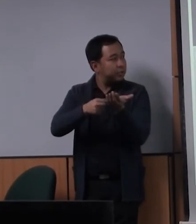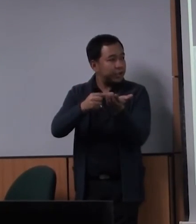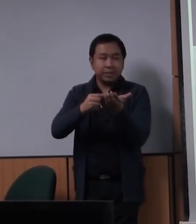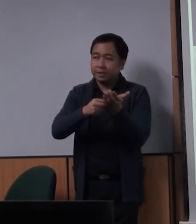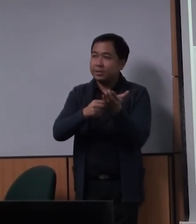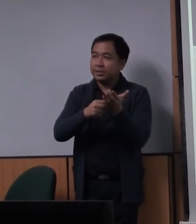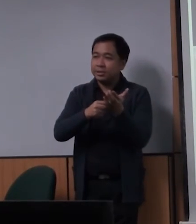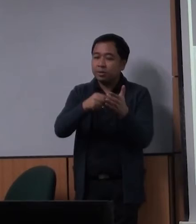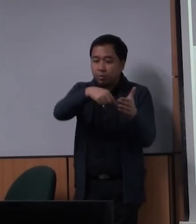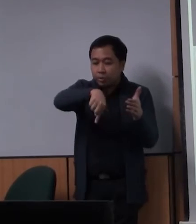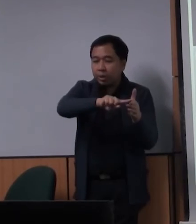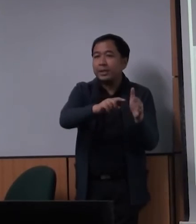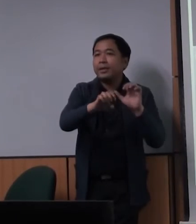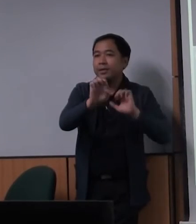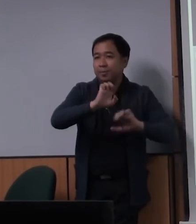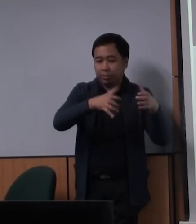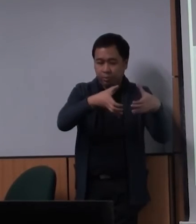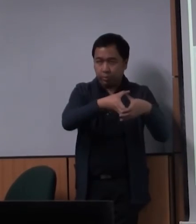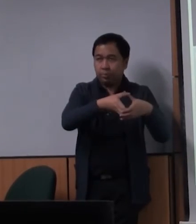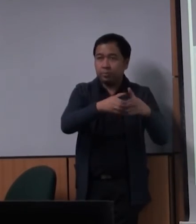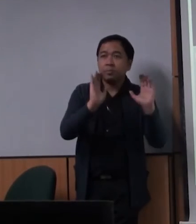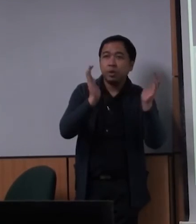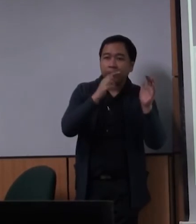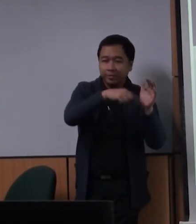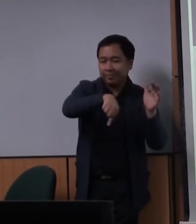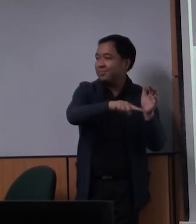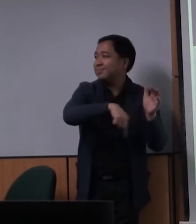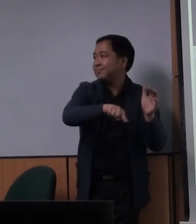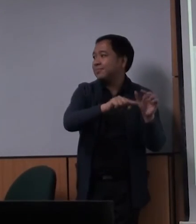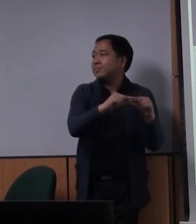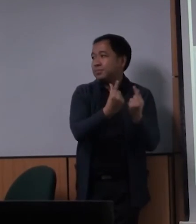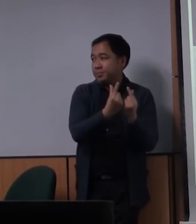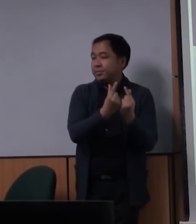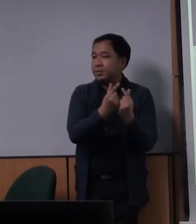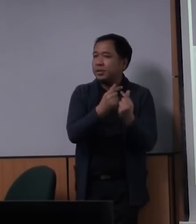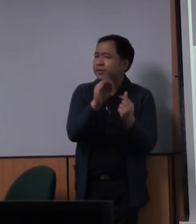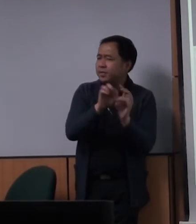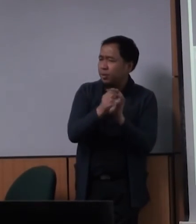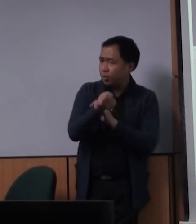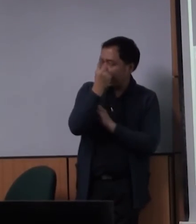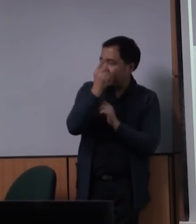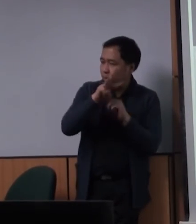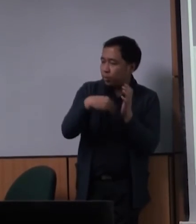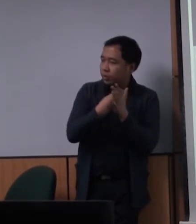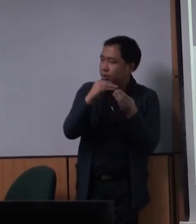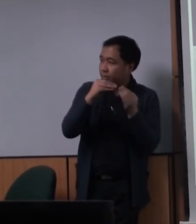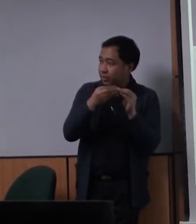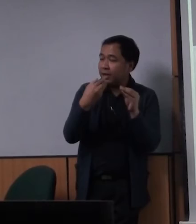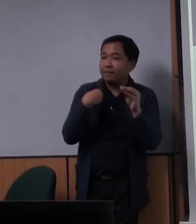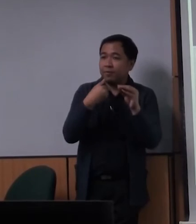within the group, among the group. Right, comprehension of full numbers has these subtopics.